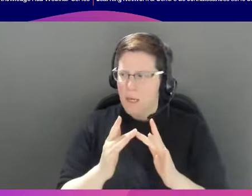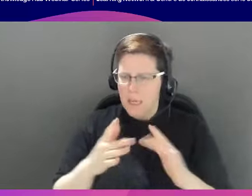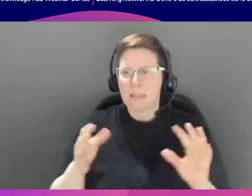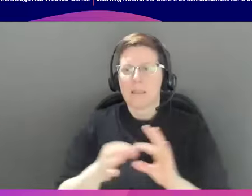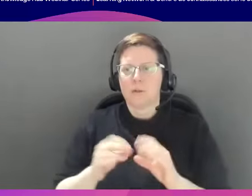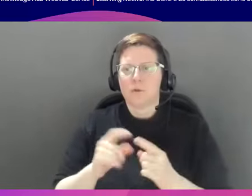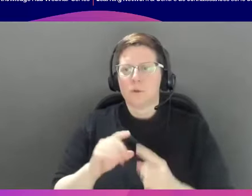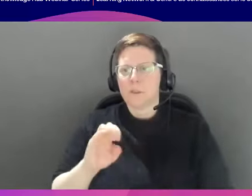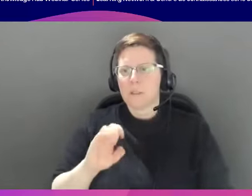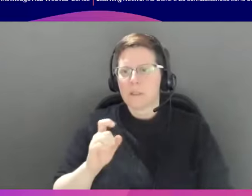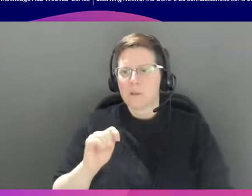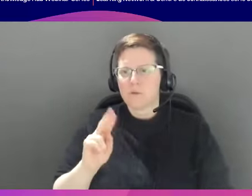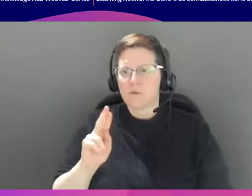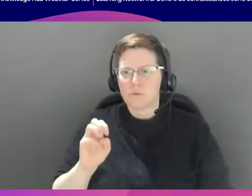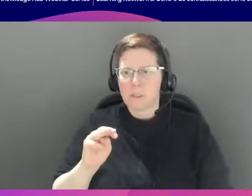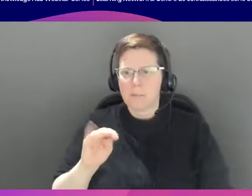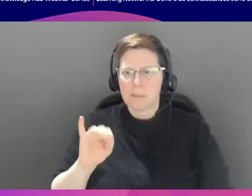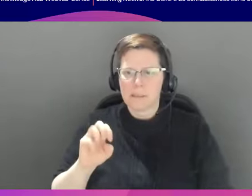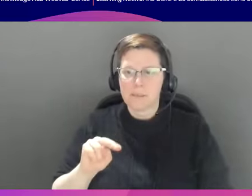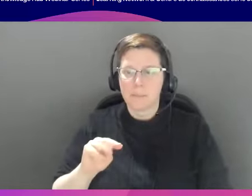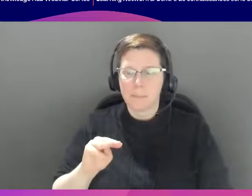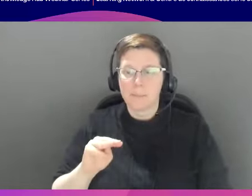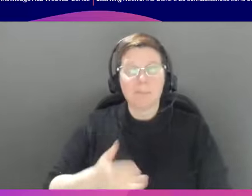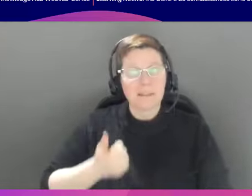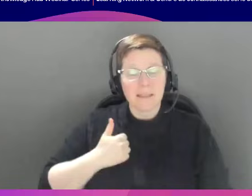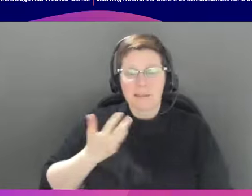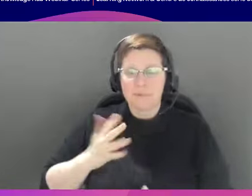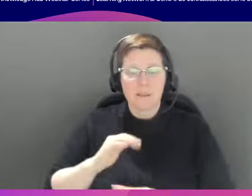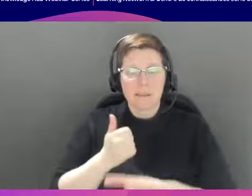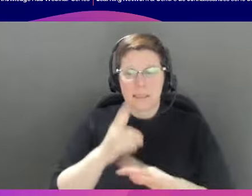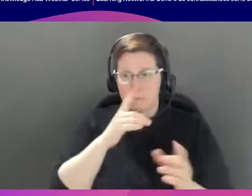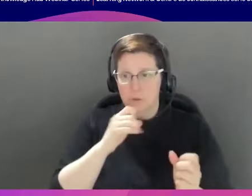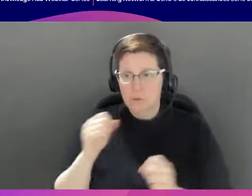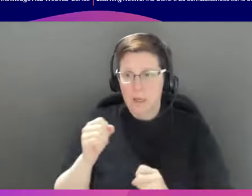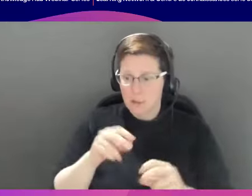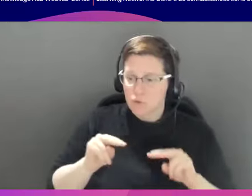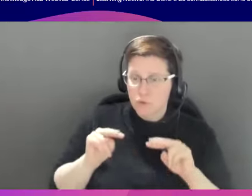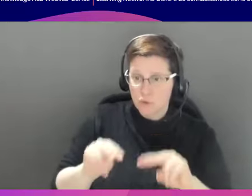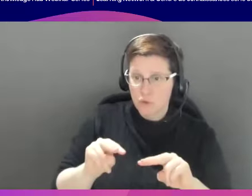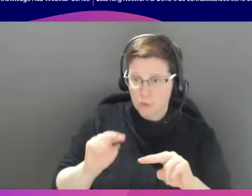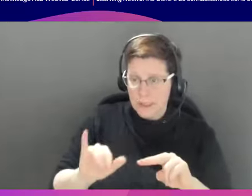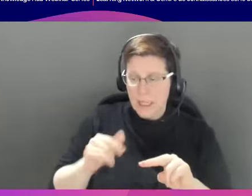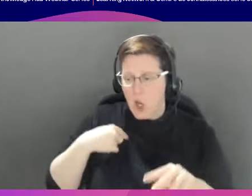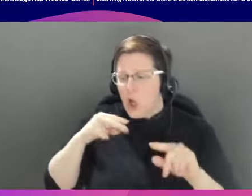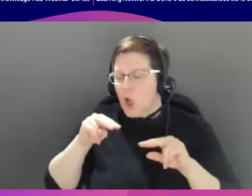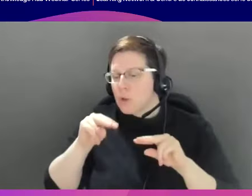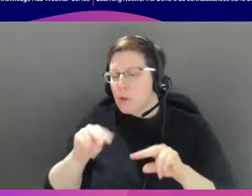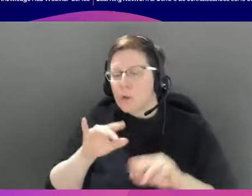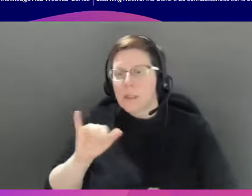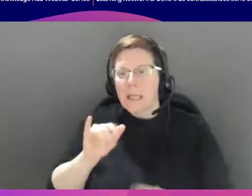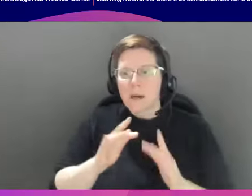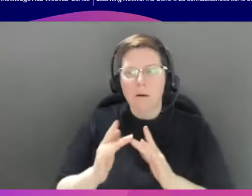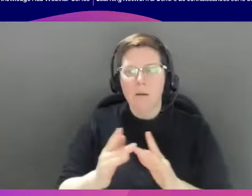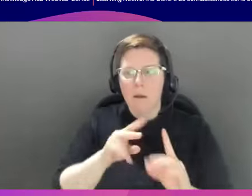example, Canada has established a strategy to prevent and address gender-based violence that does talk about online cyberstalking and cyber violence